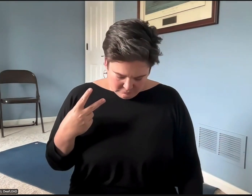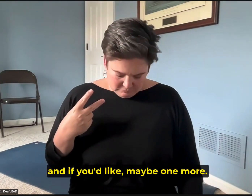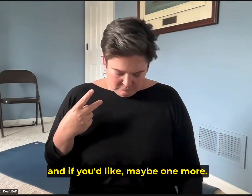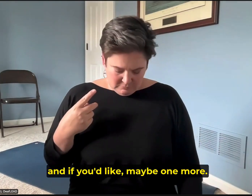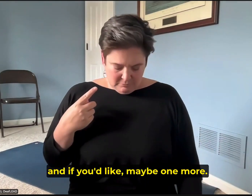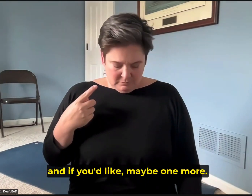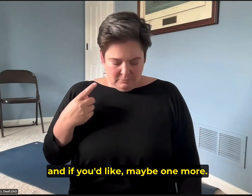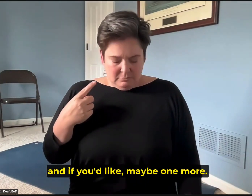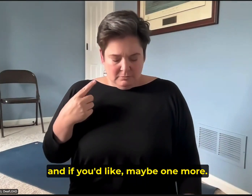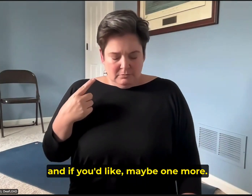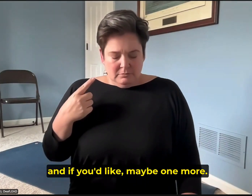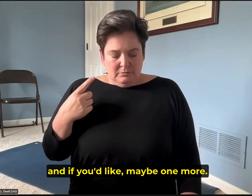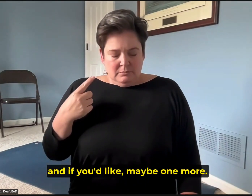And if you'd like, maybe 1 more.